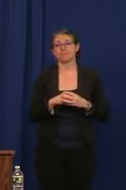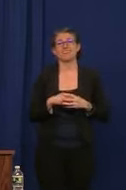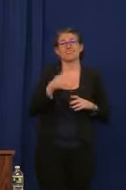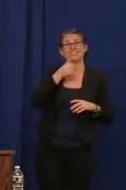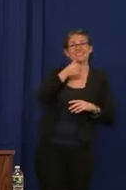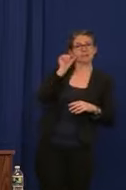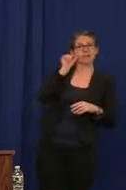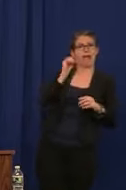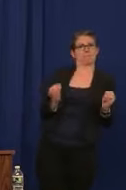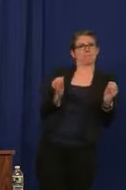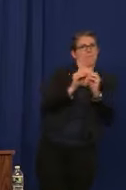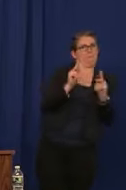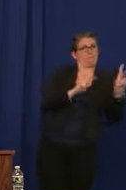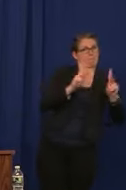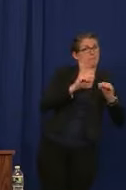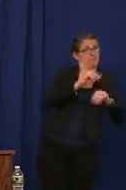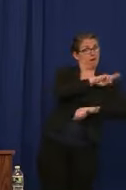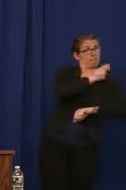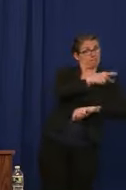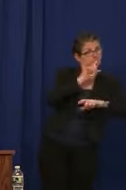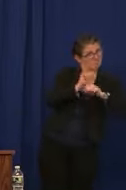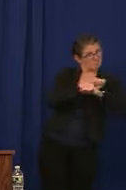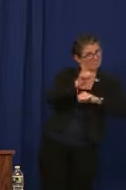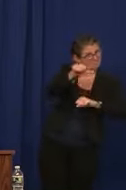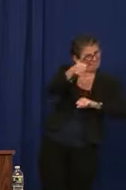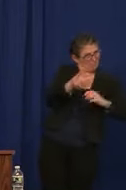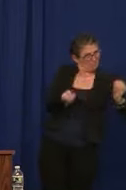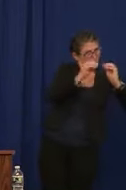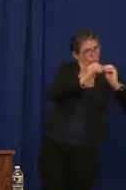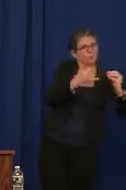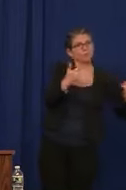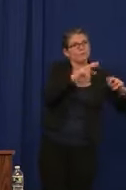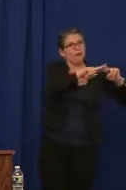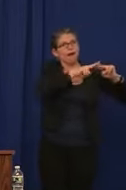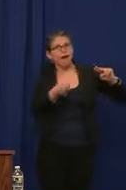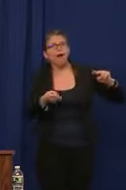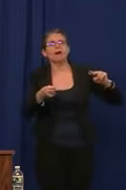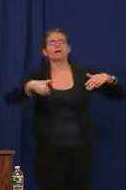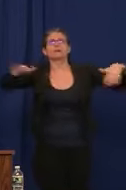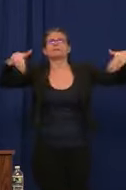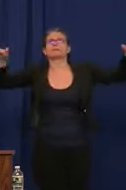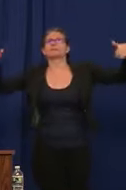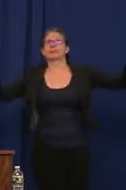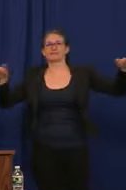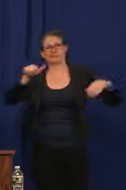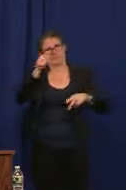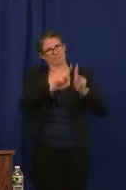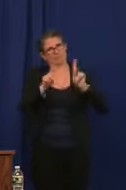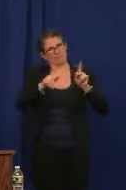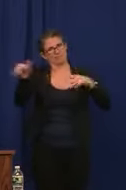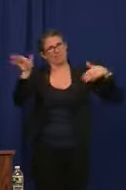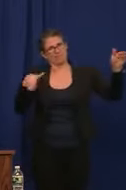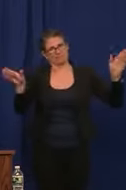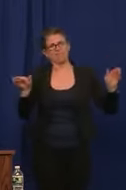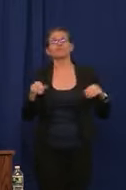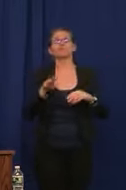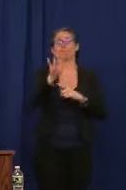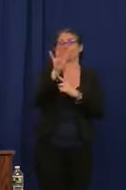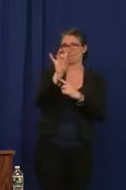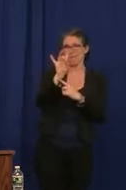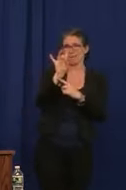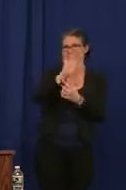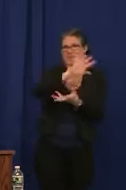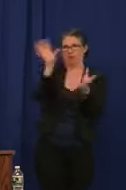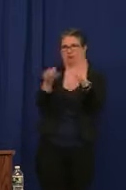Of those 48, 9 of them remain on ventilators, and that's the same number as yesterday. As I